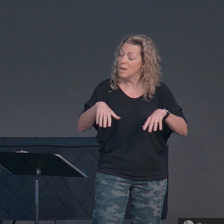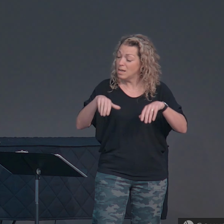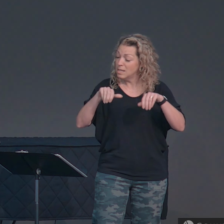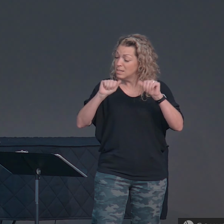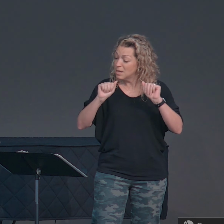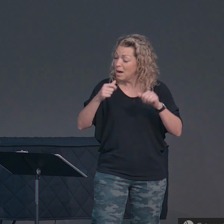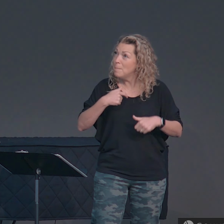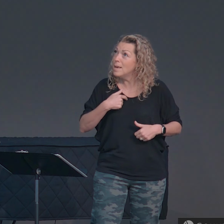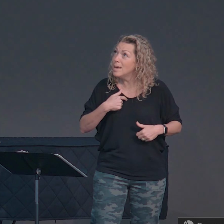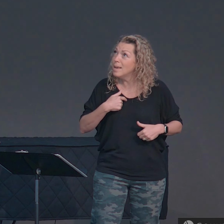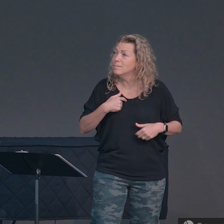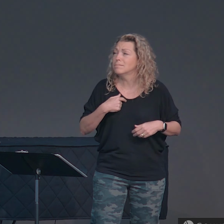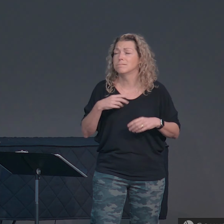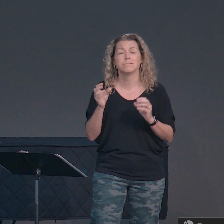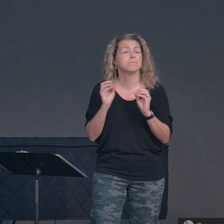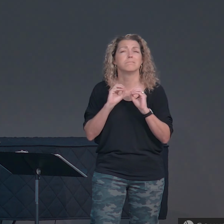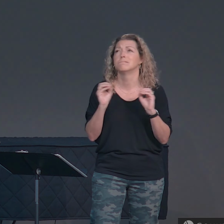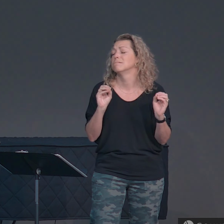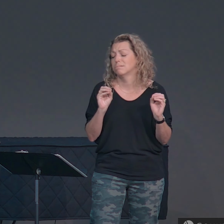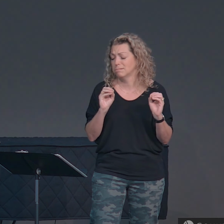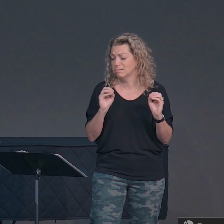own a rebel to